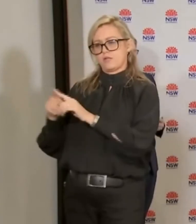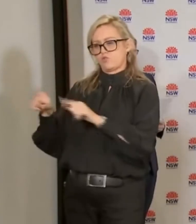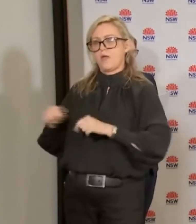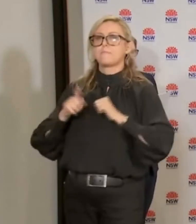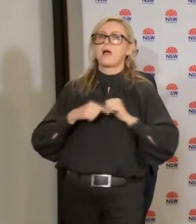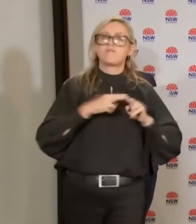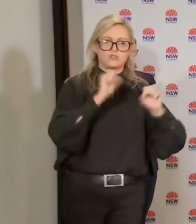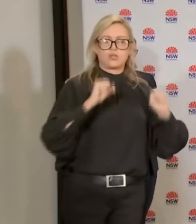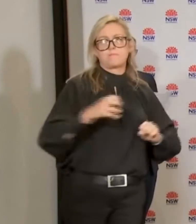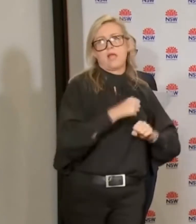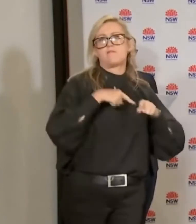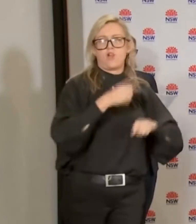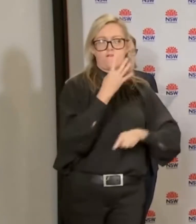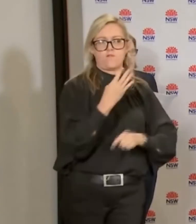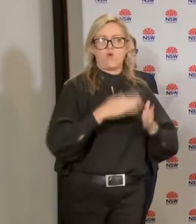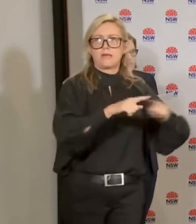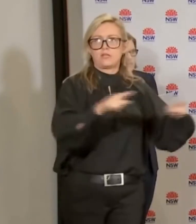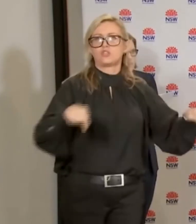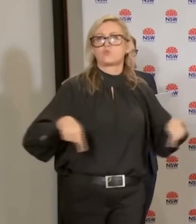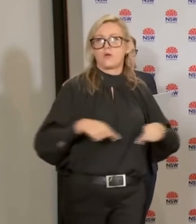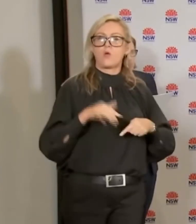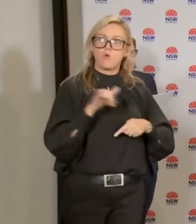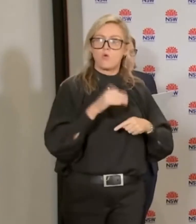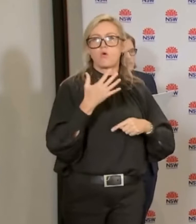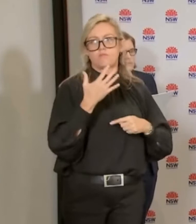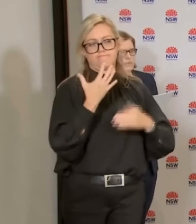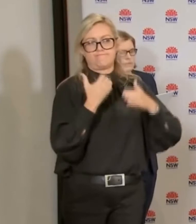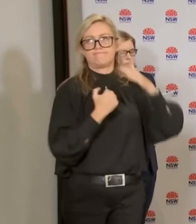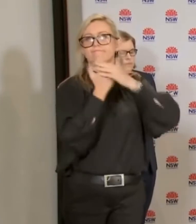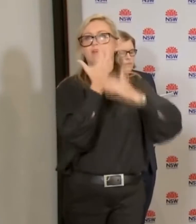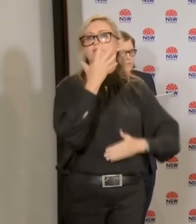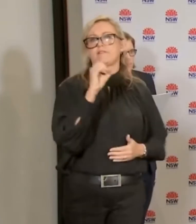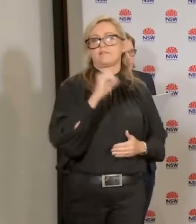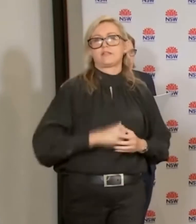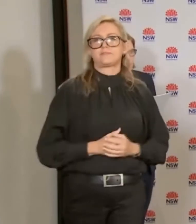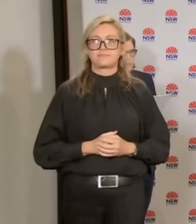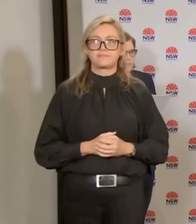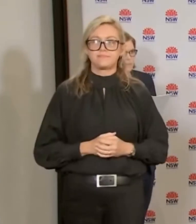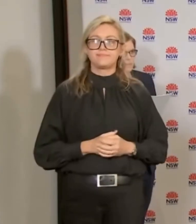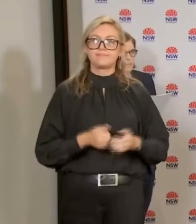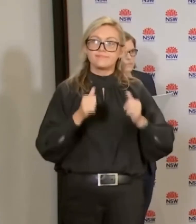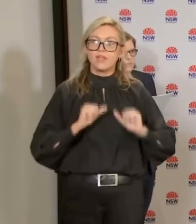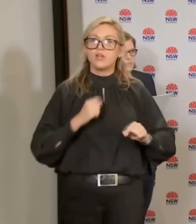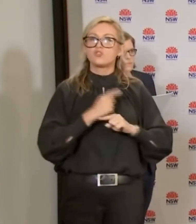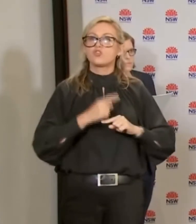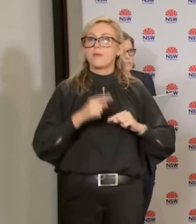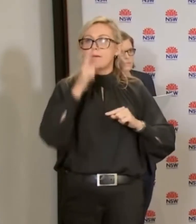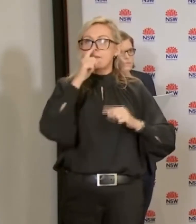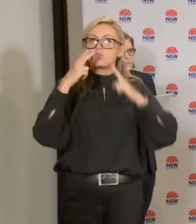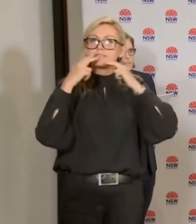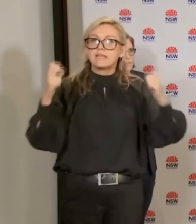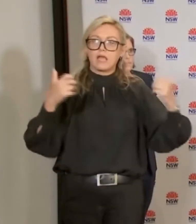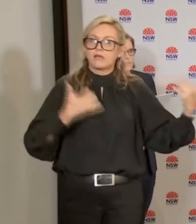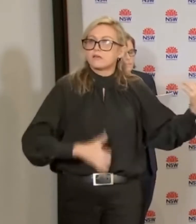in a class rather than 30, which exists now. Now, in relation to singers or performers, we've previously said the limit was